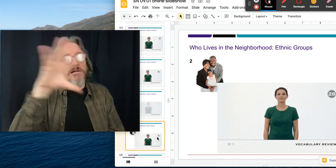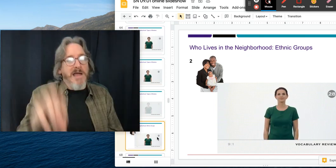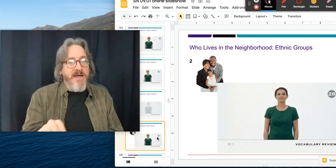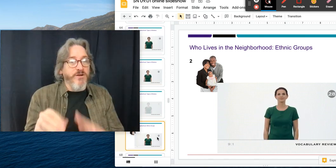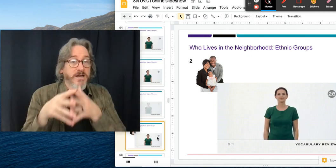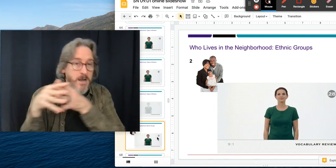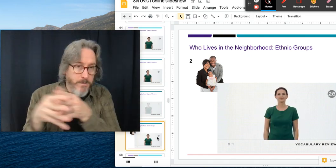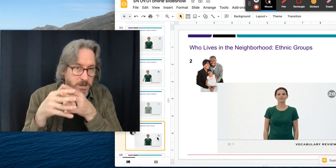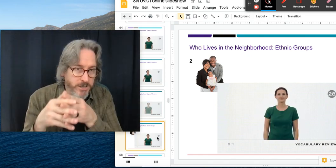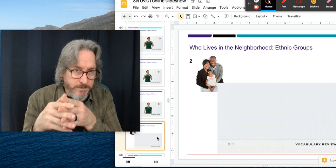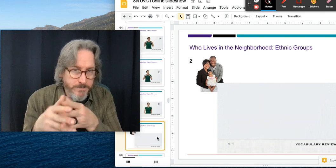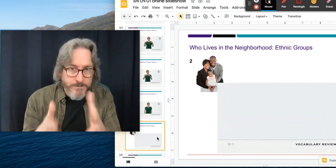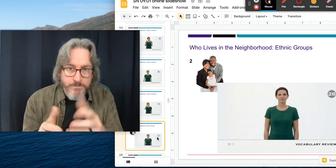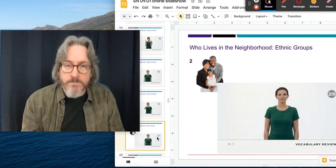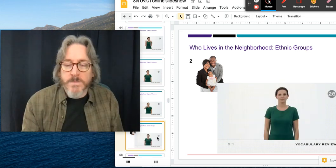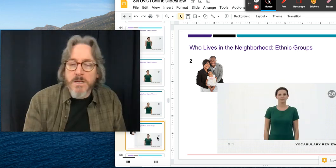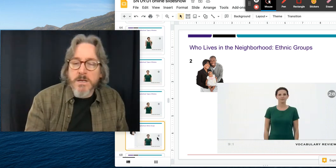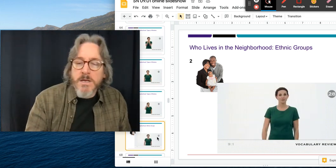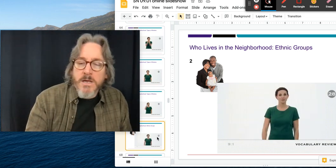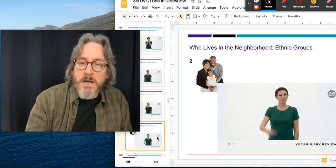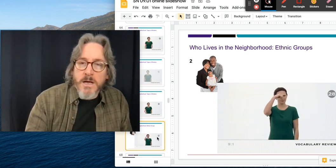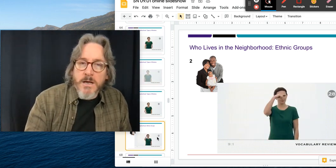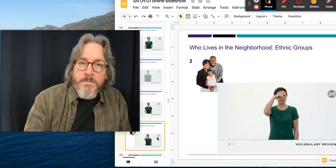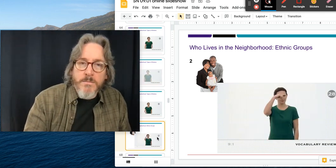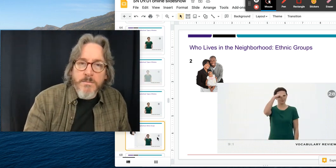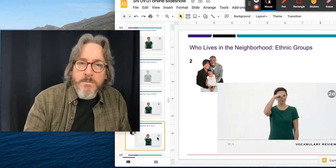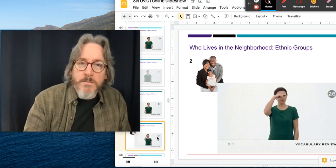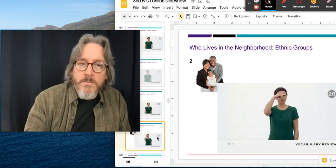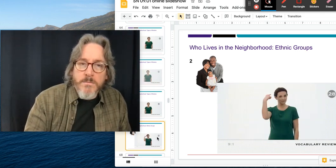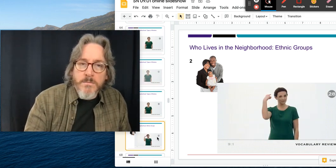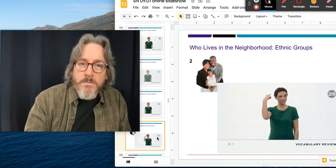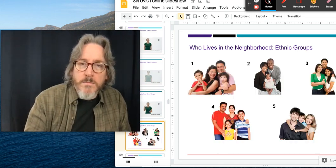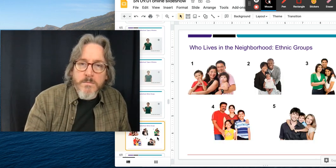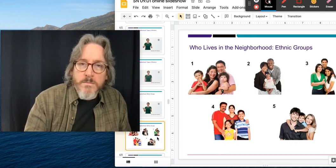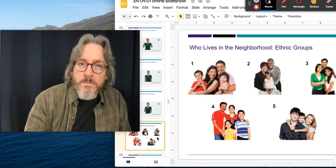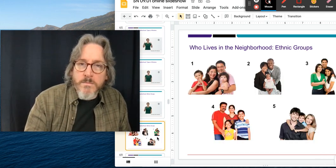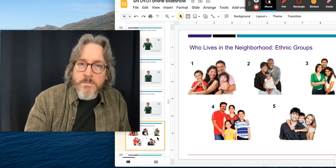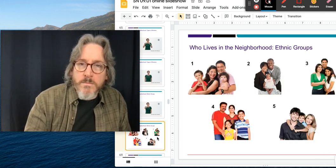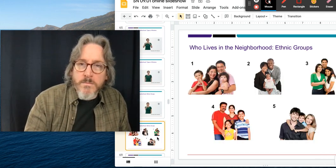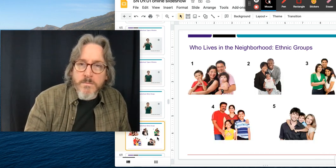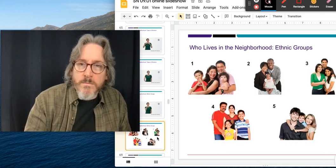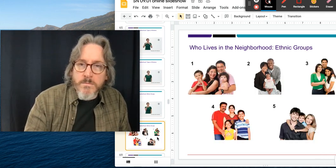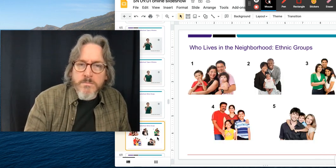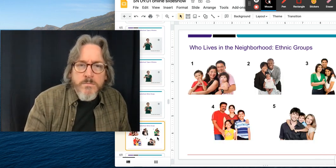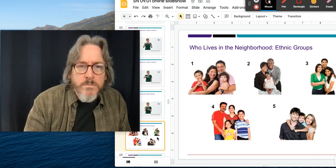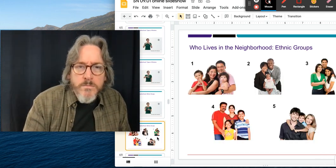and African American. Um,